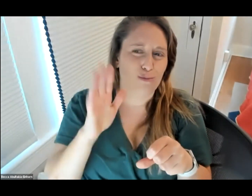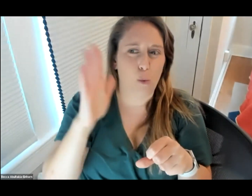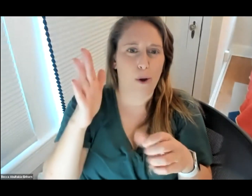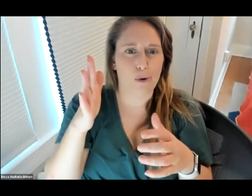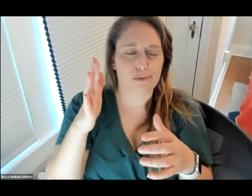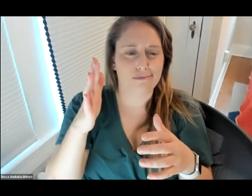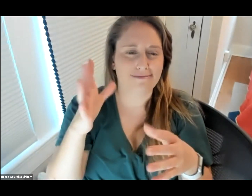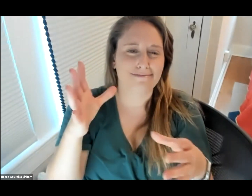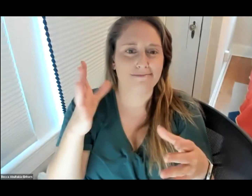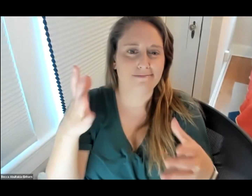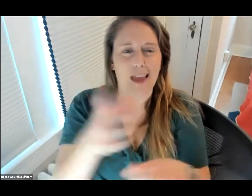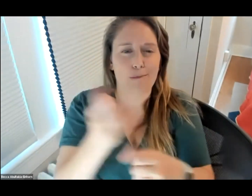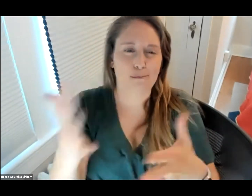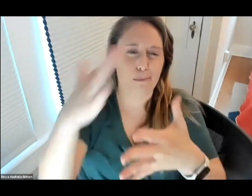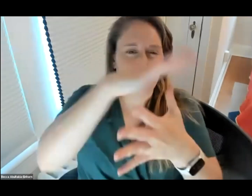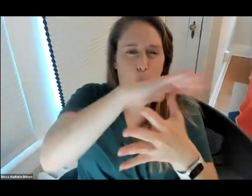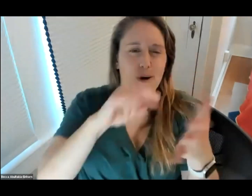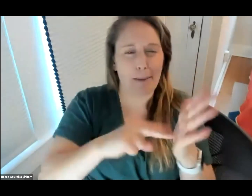future,